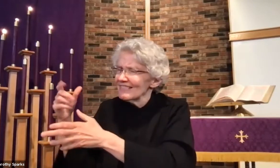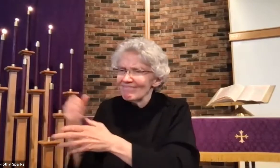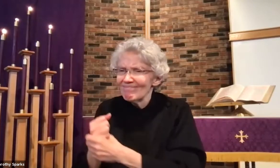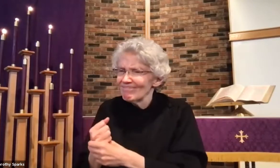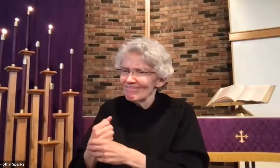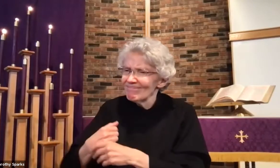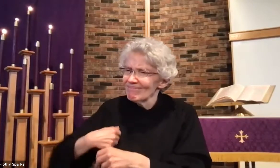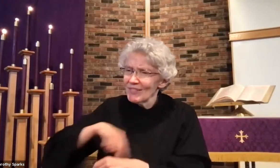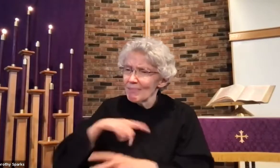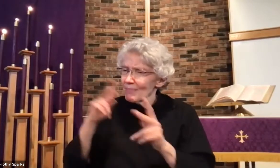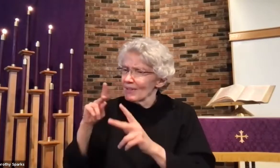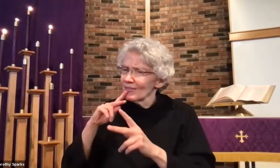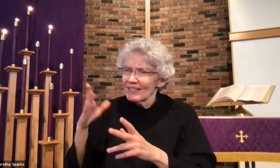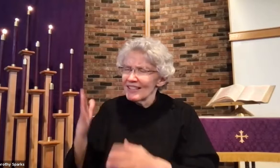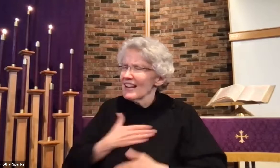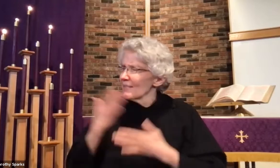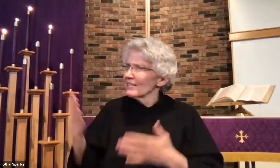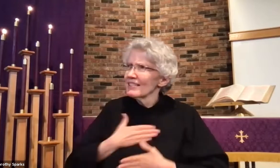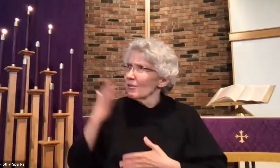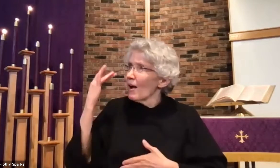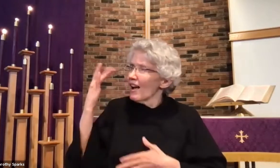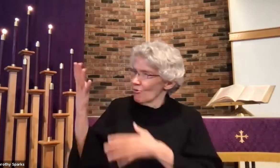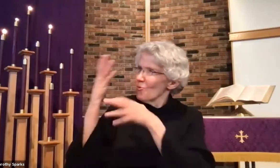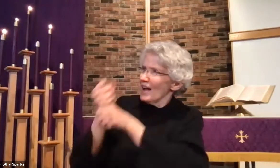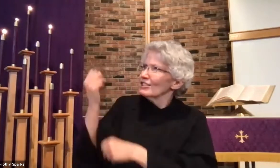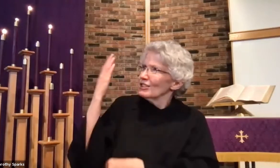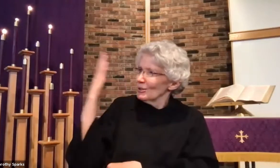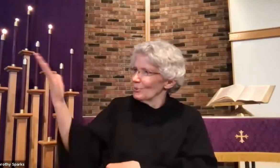From those whose life is innocent.